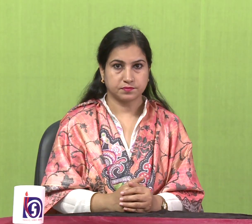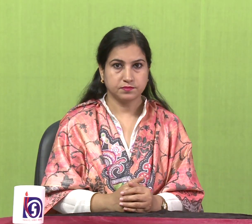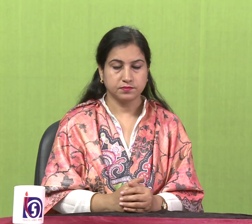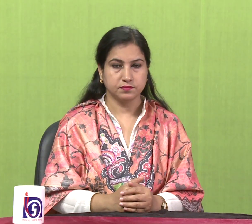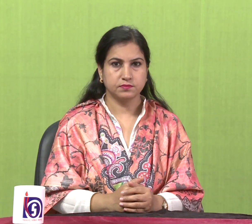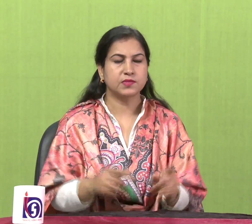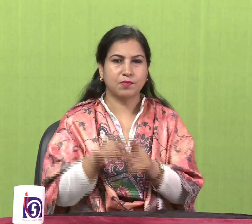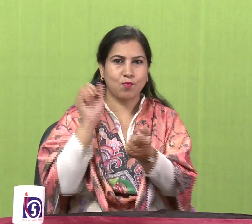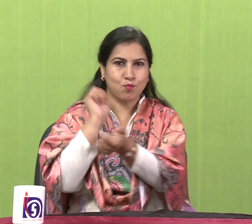police and